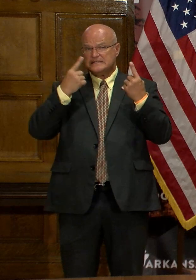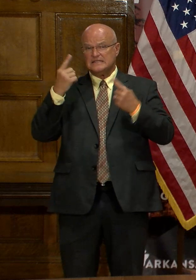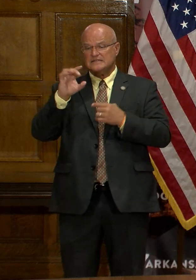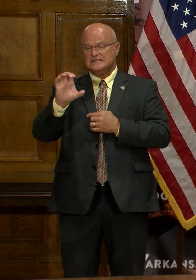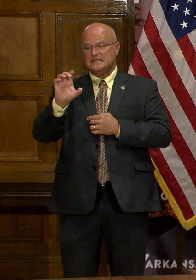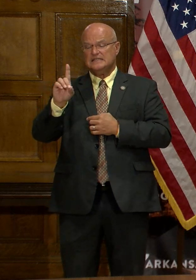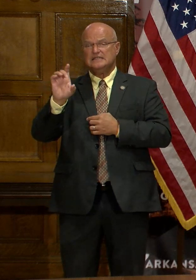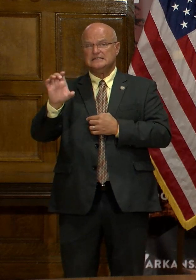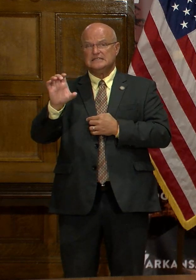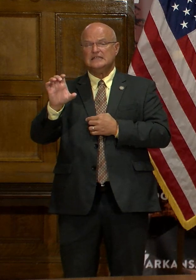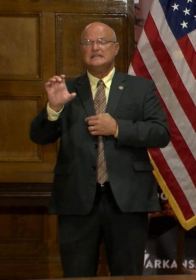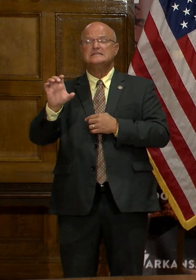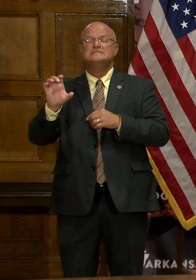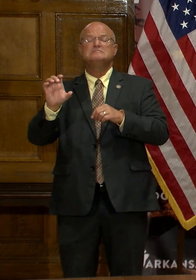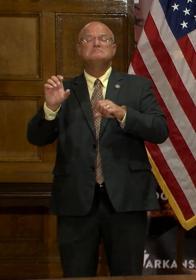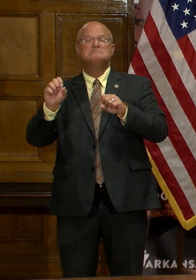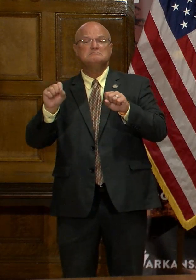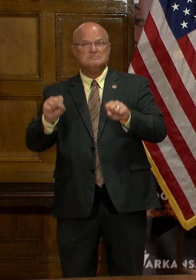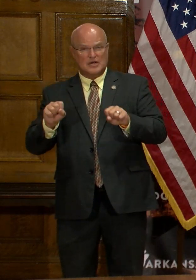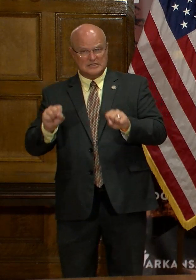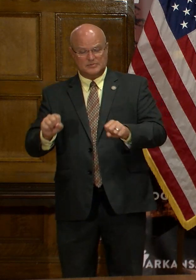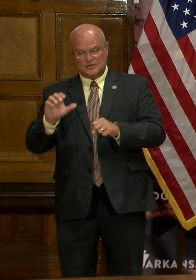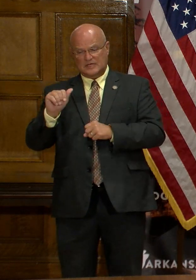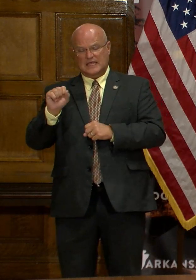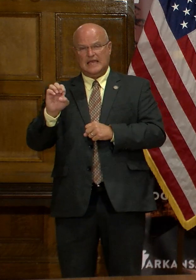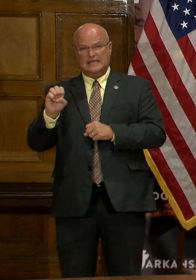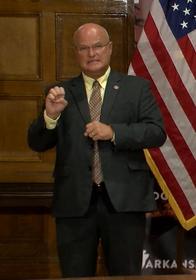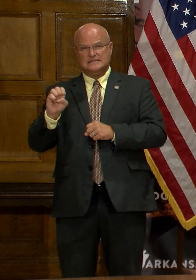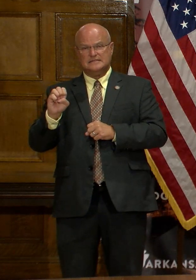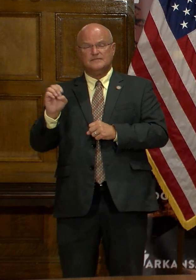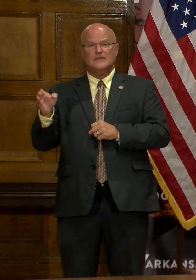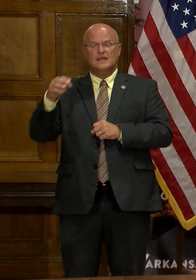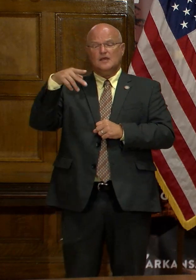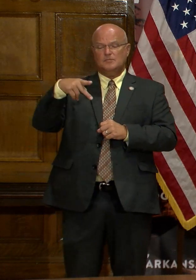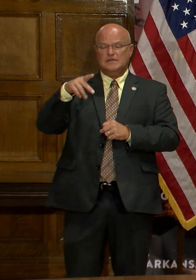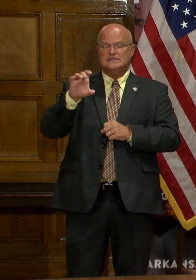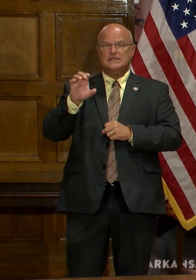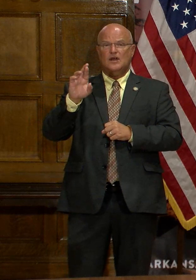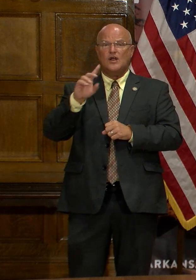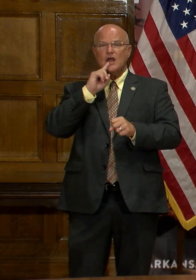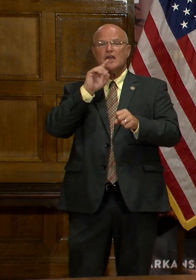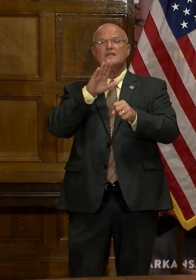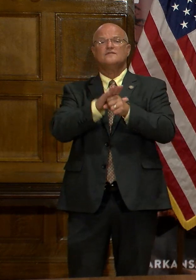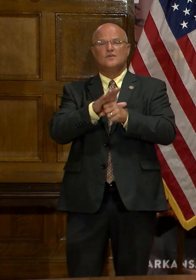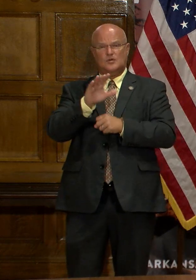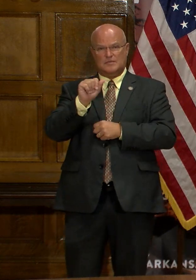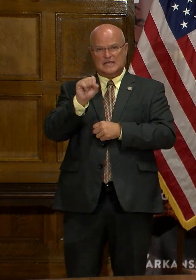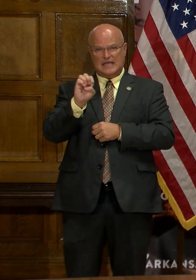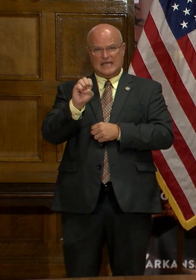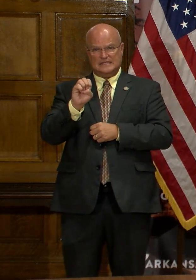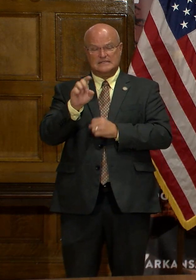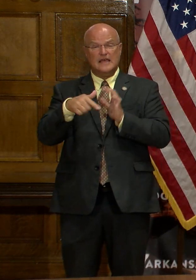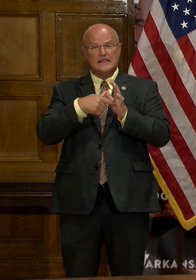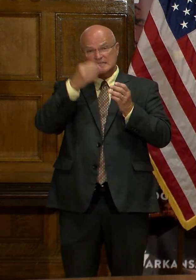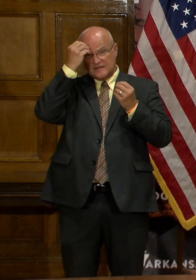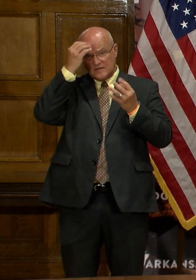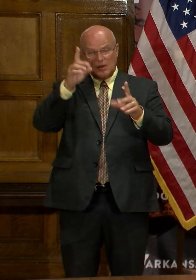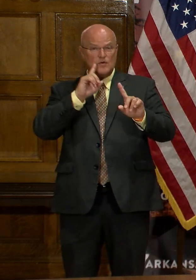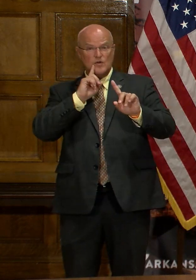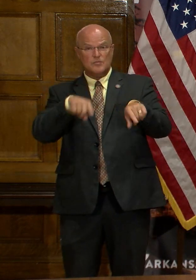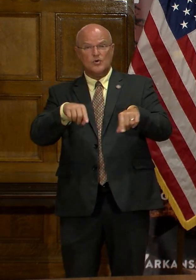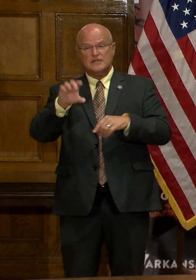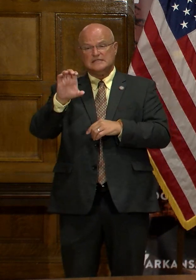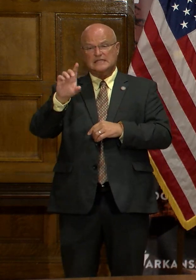CDC a probable case. And then the PCR is the confirmed case. And so when this information is reported